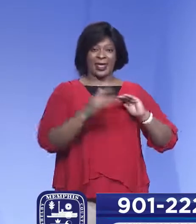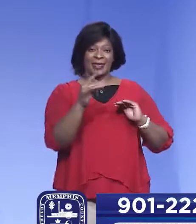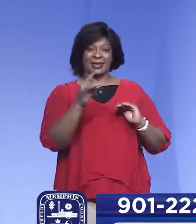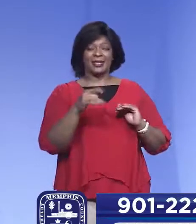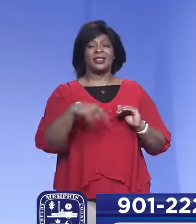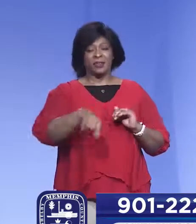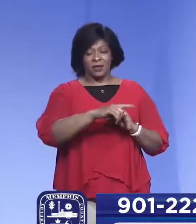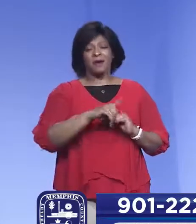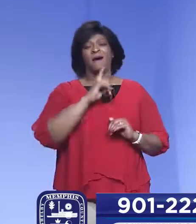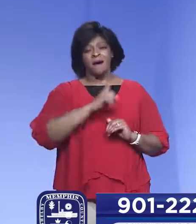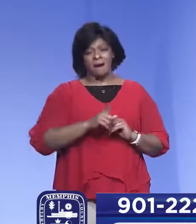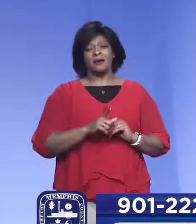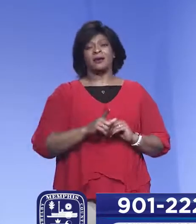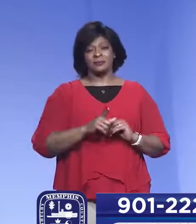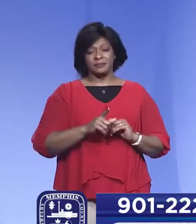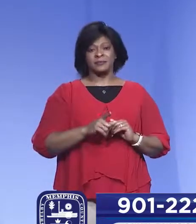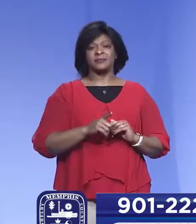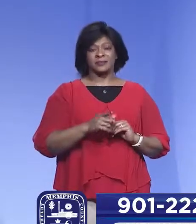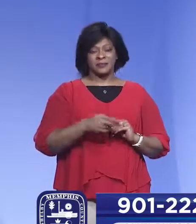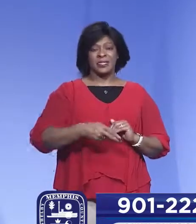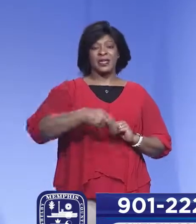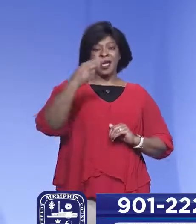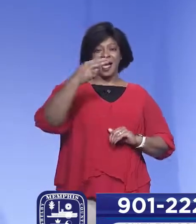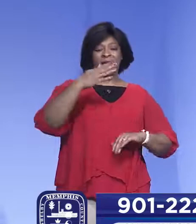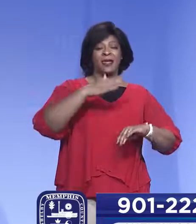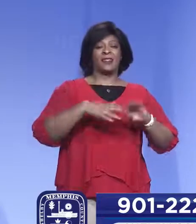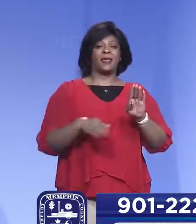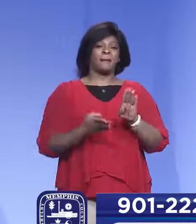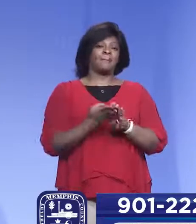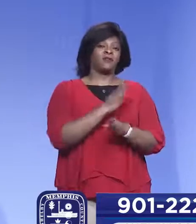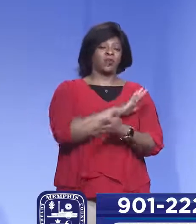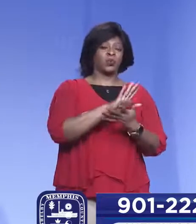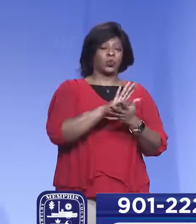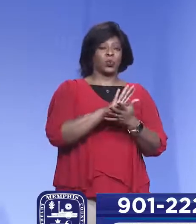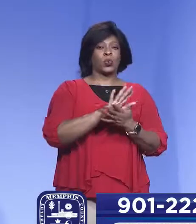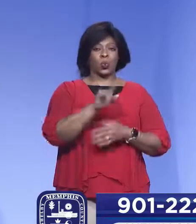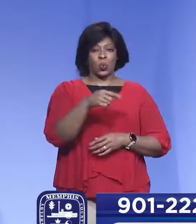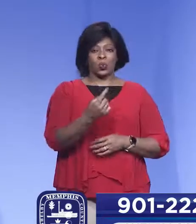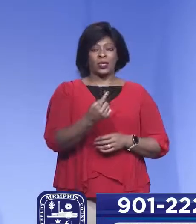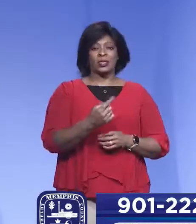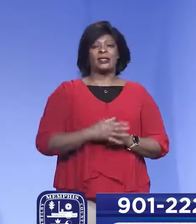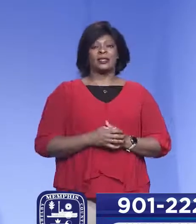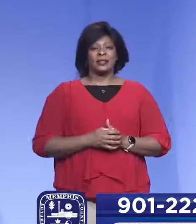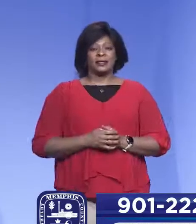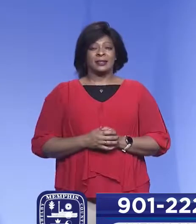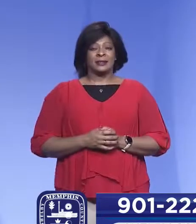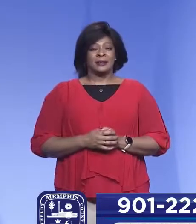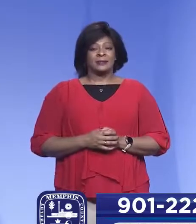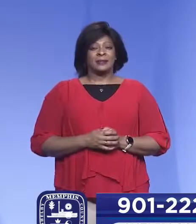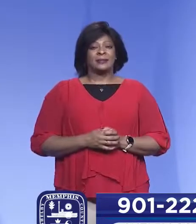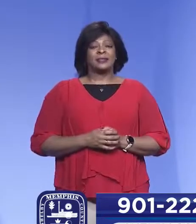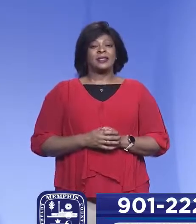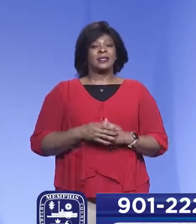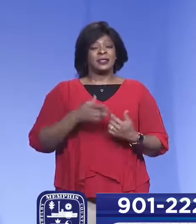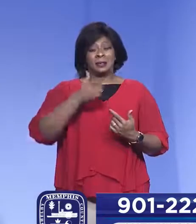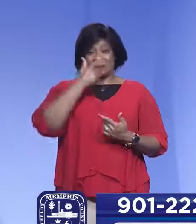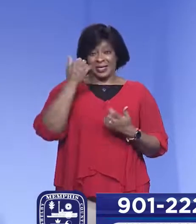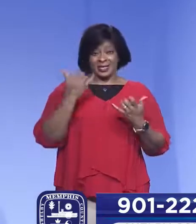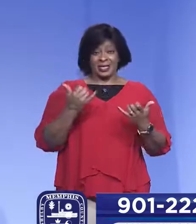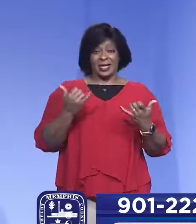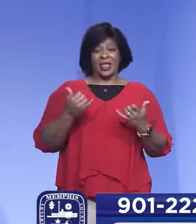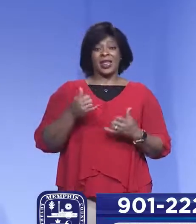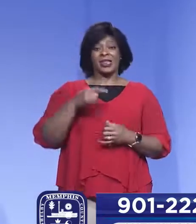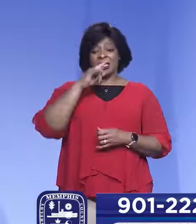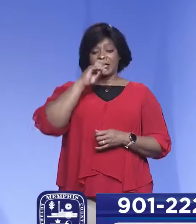are higher than they were prior to schools opening. And mere fact that they're